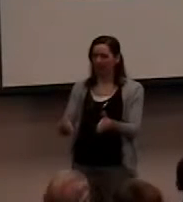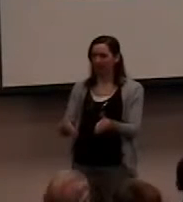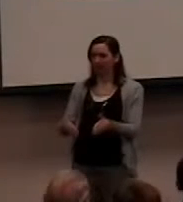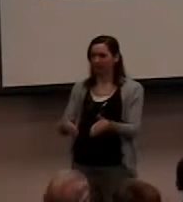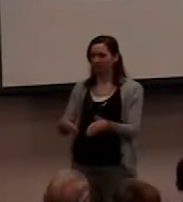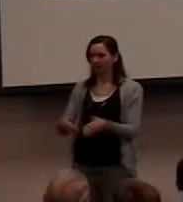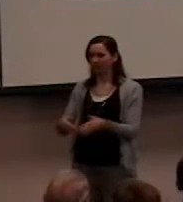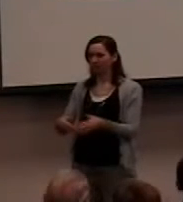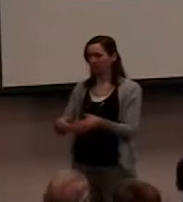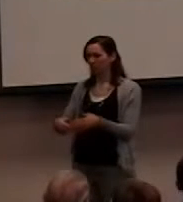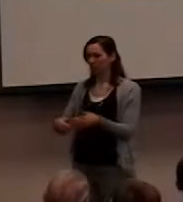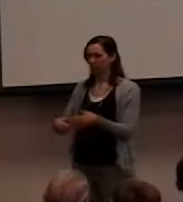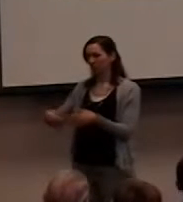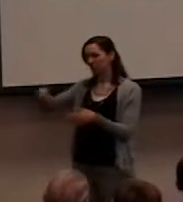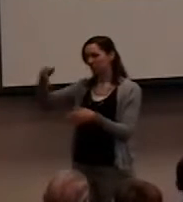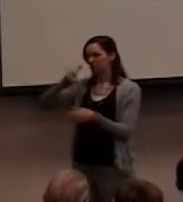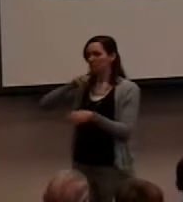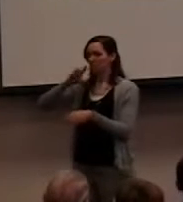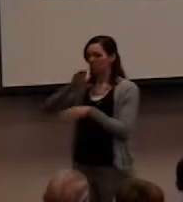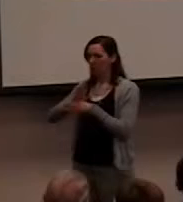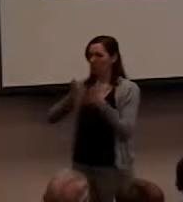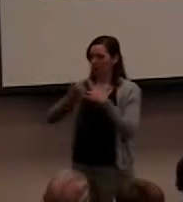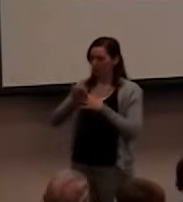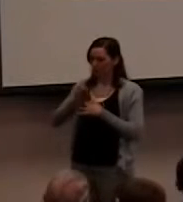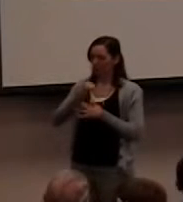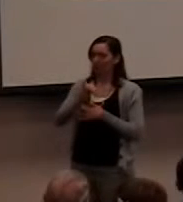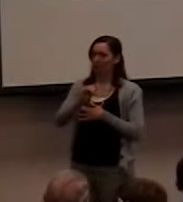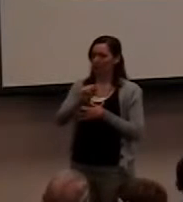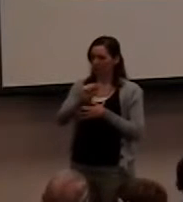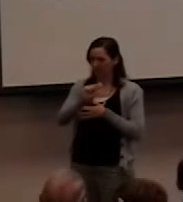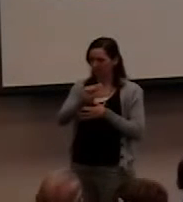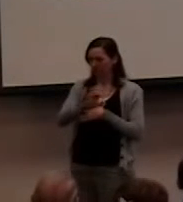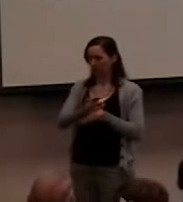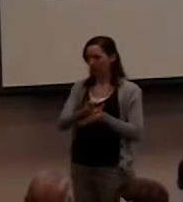clearly that this is a job that has to be done.